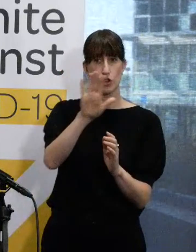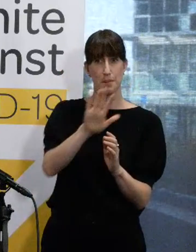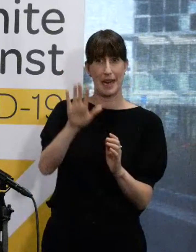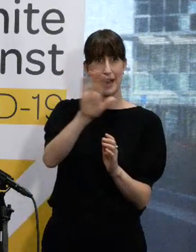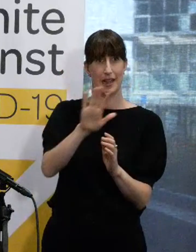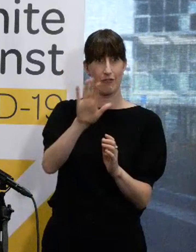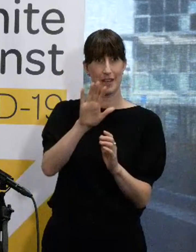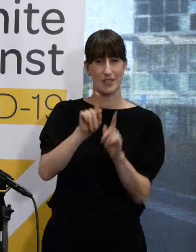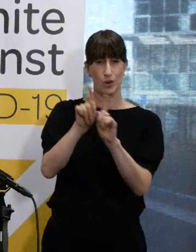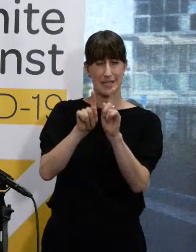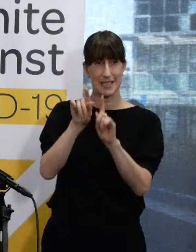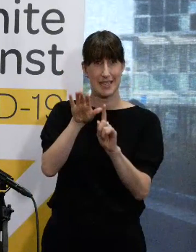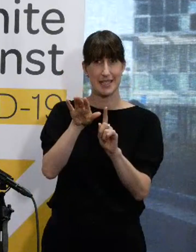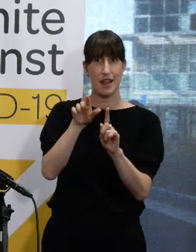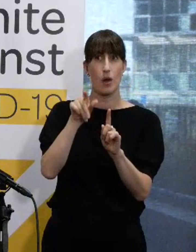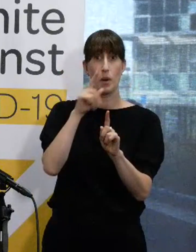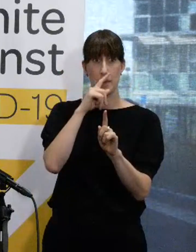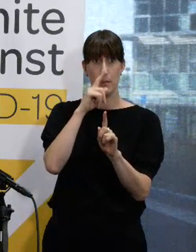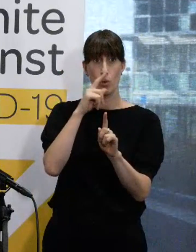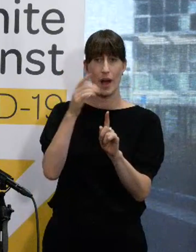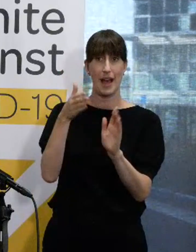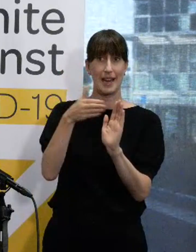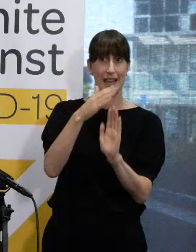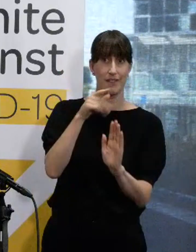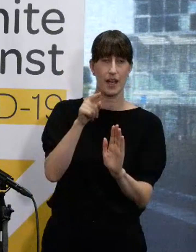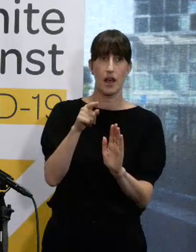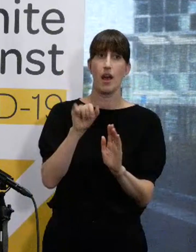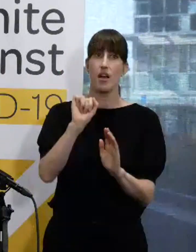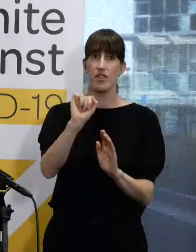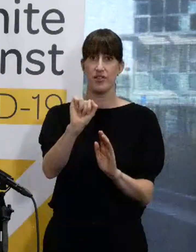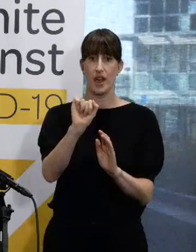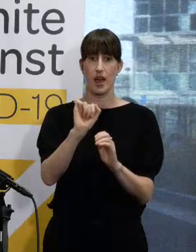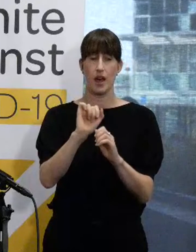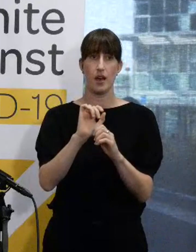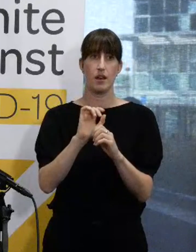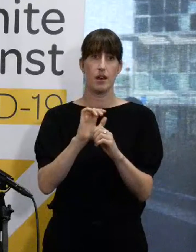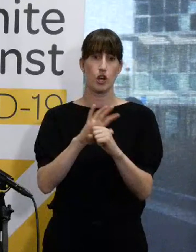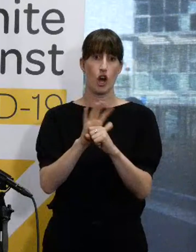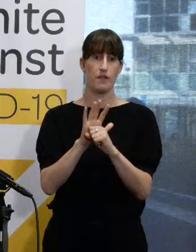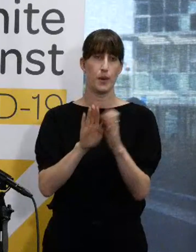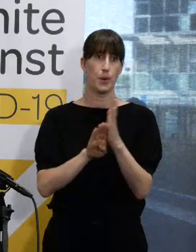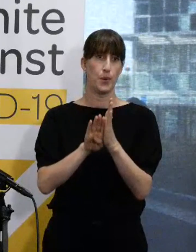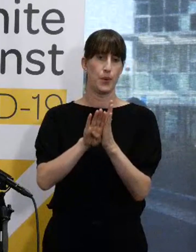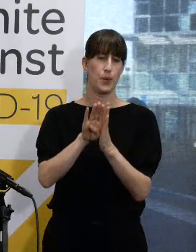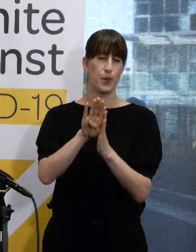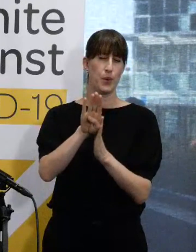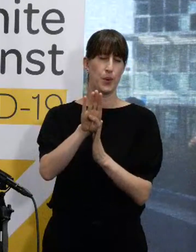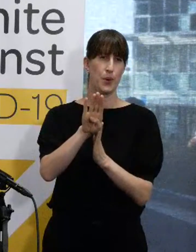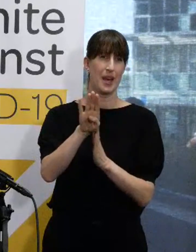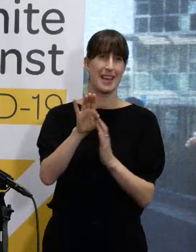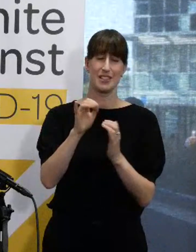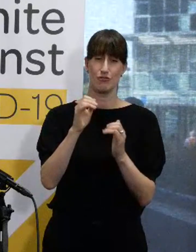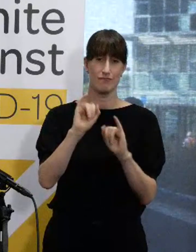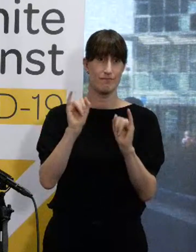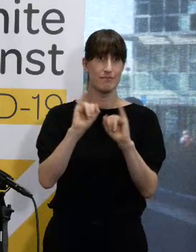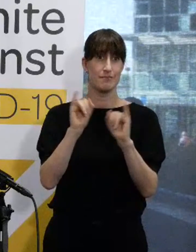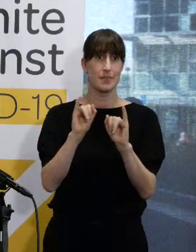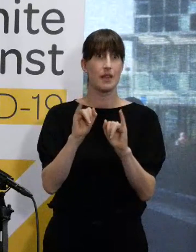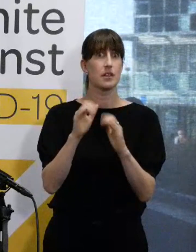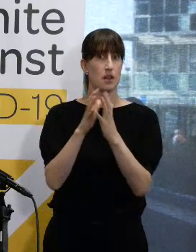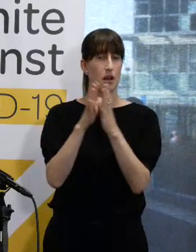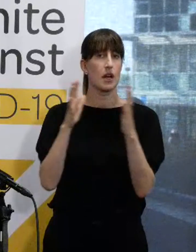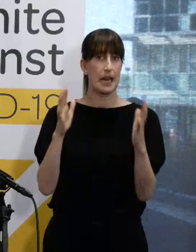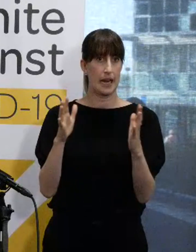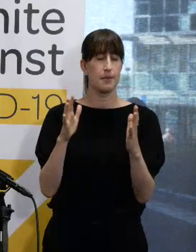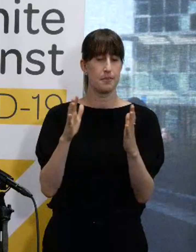the trajectory of their epidemic curve, which is on a very, very steep rise, there is clearly an increased risk, and we are observing that in our